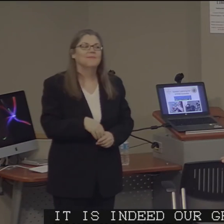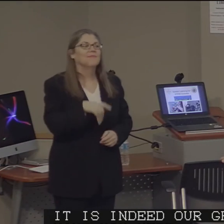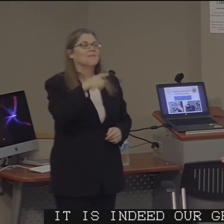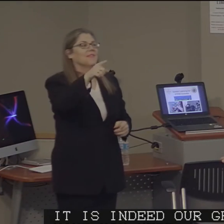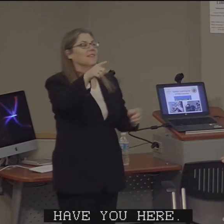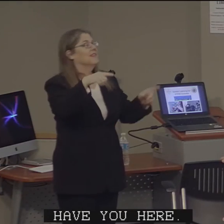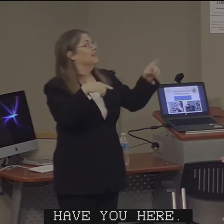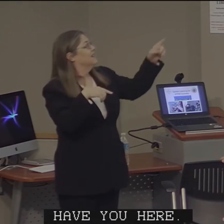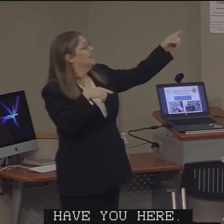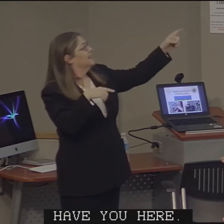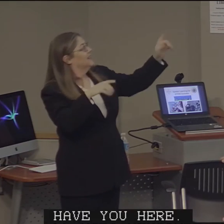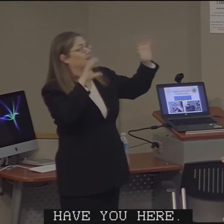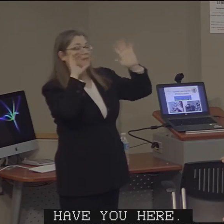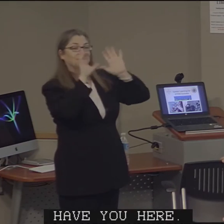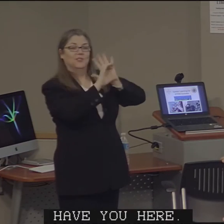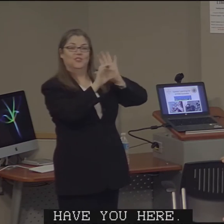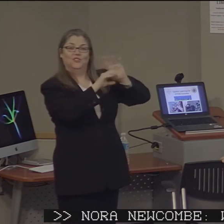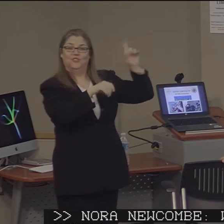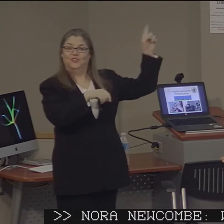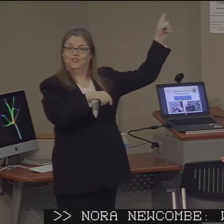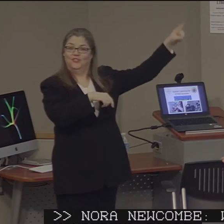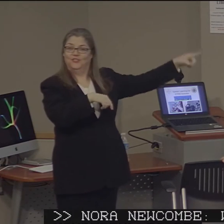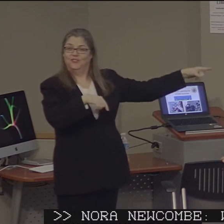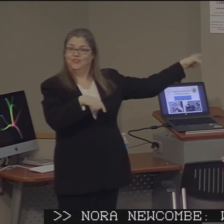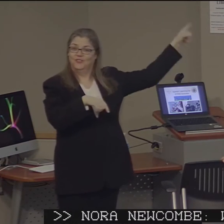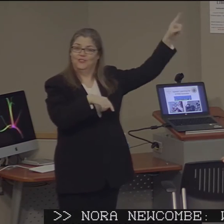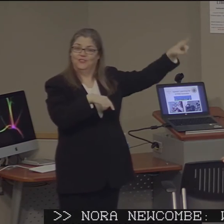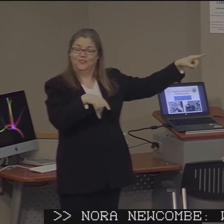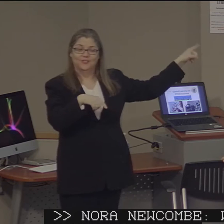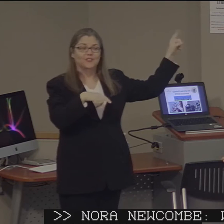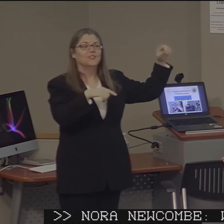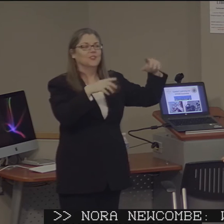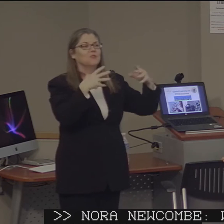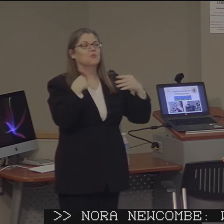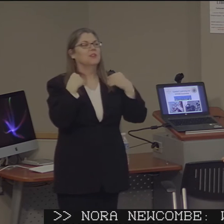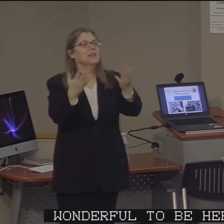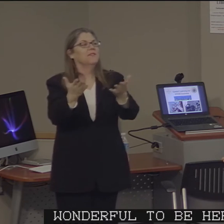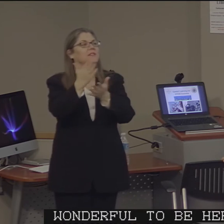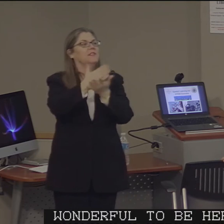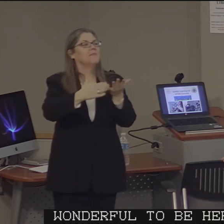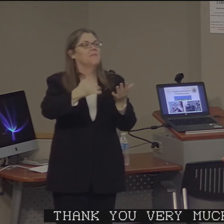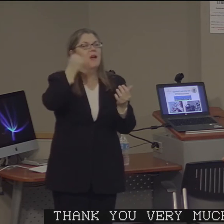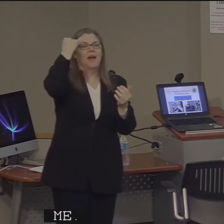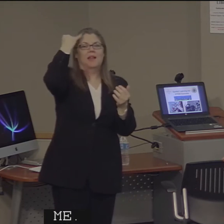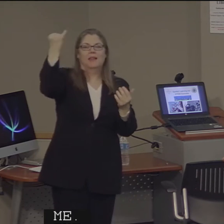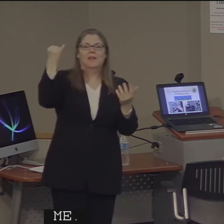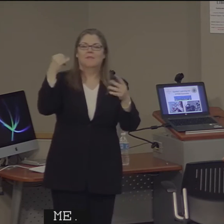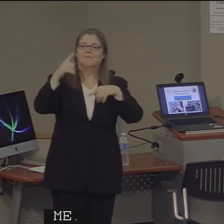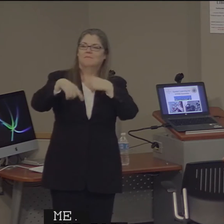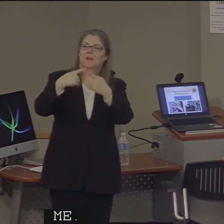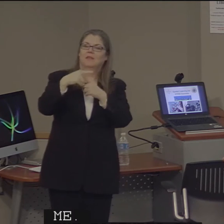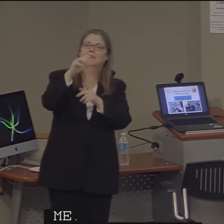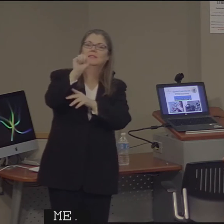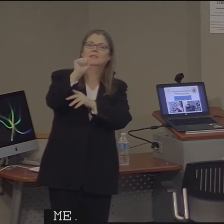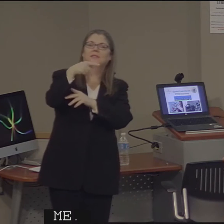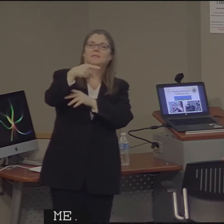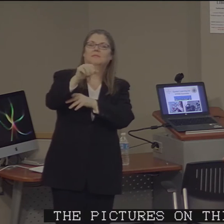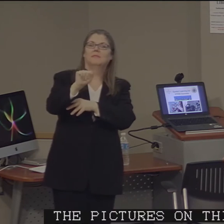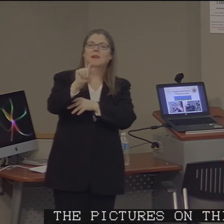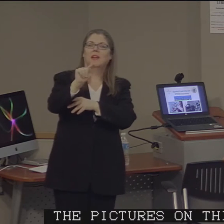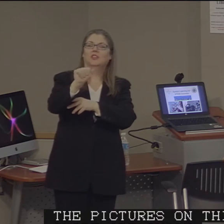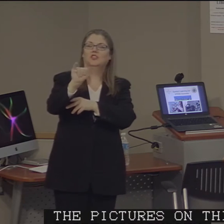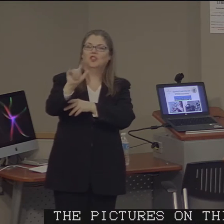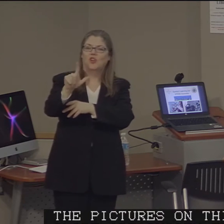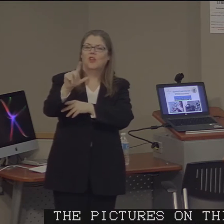opening slide are chosen to give some initial idea of the spatial nature of a lot of